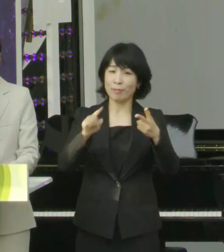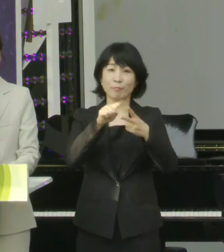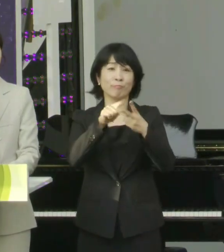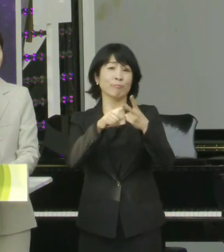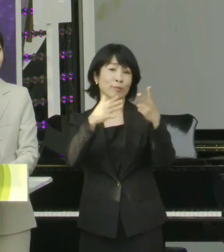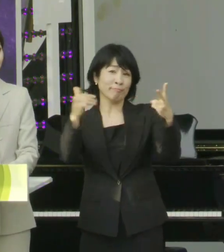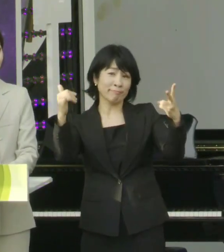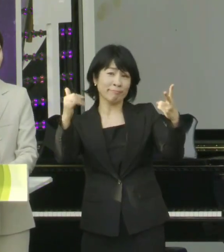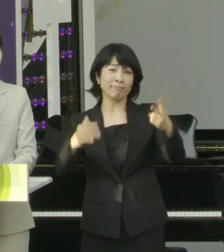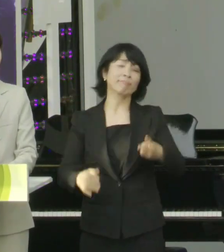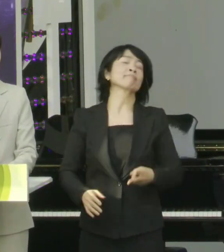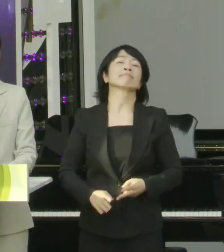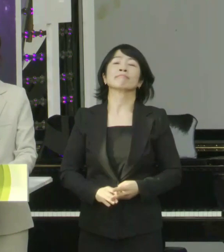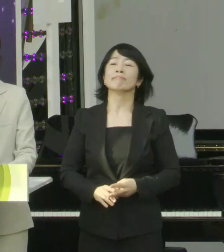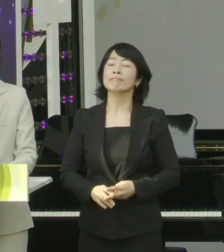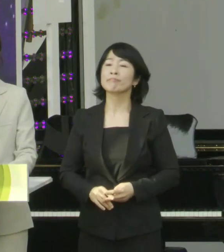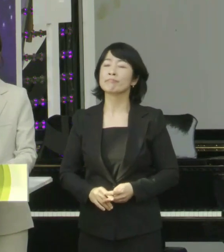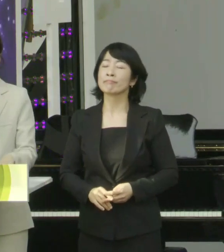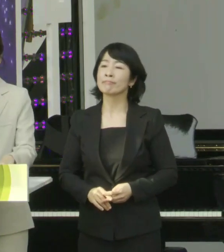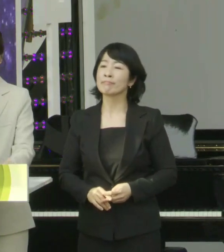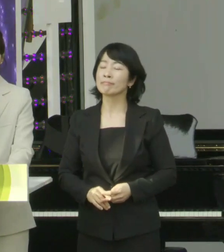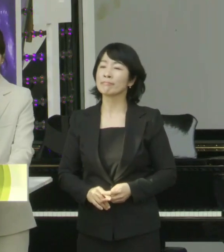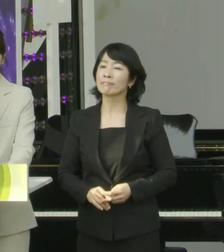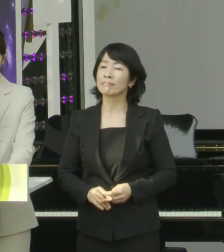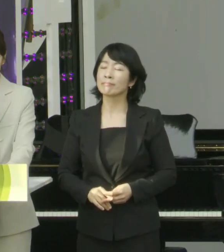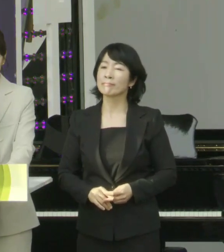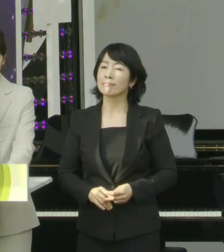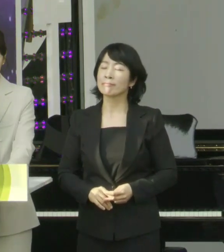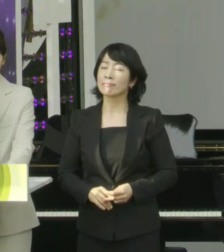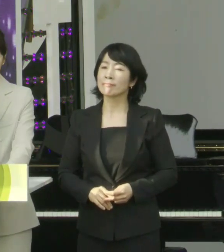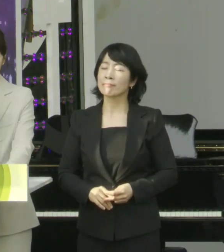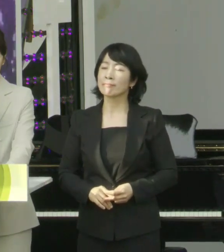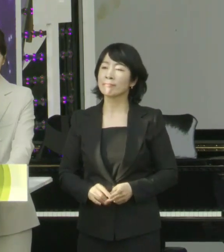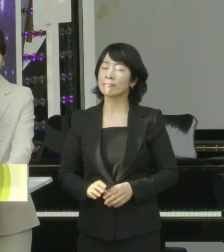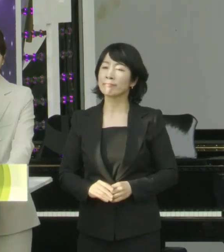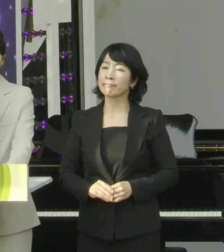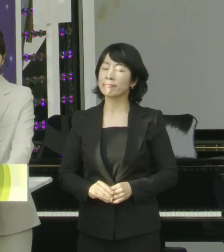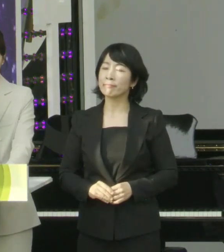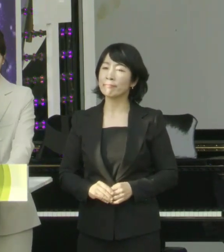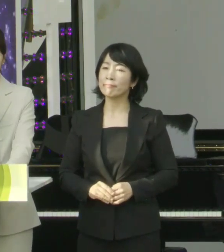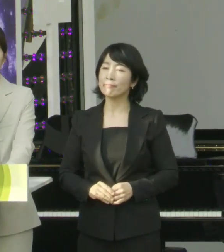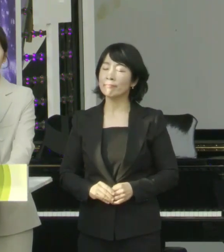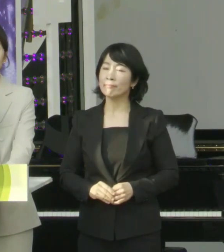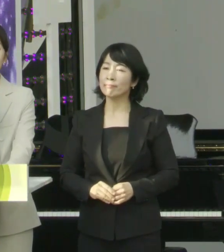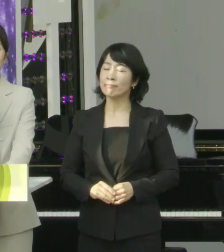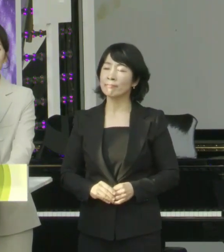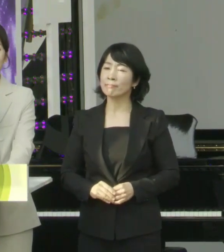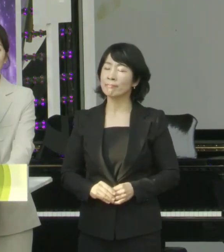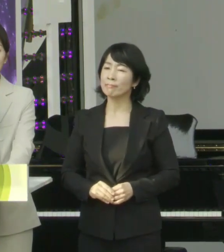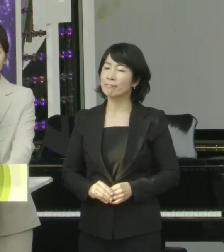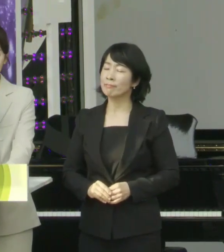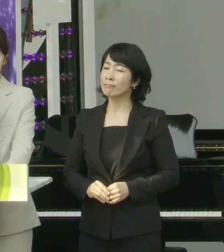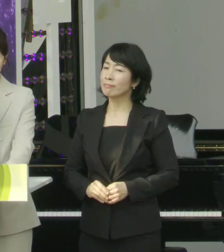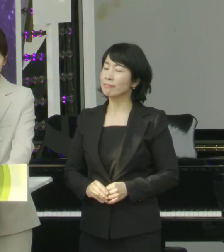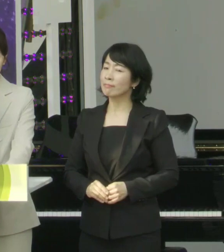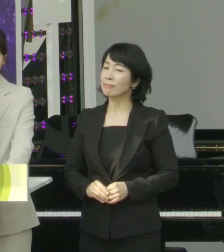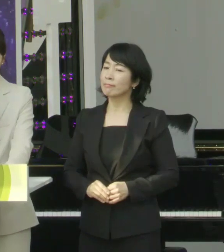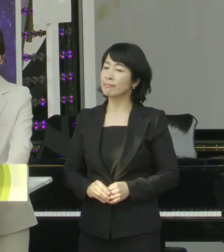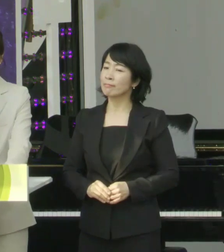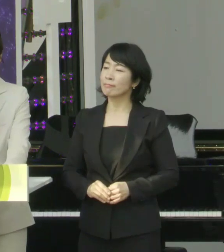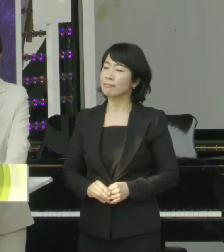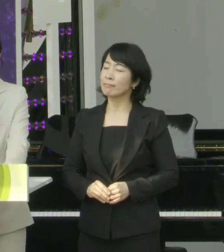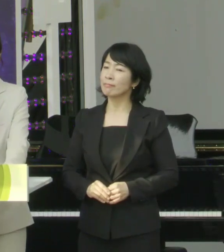Recipient of the grand prize at the South Korean Craft Art Exhibition and designated as a